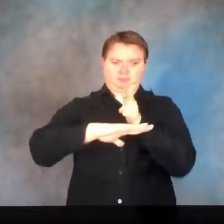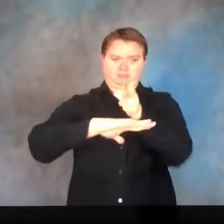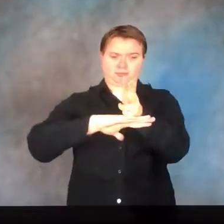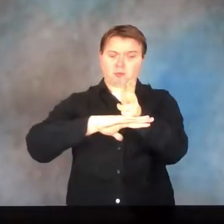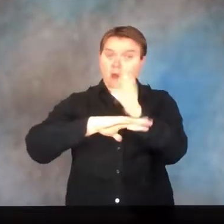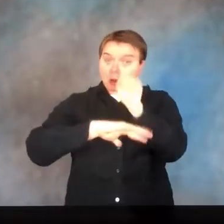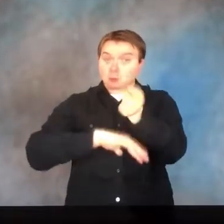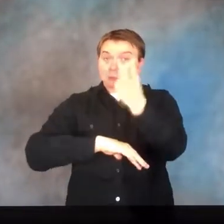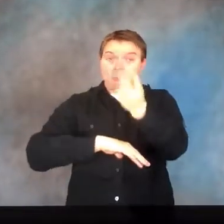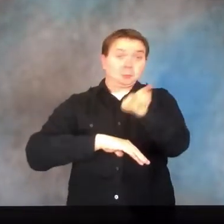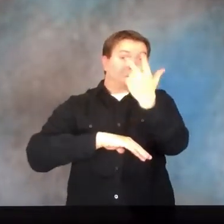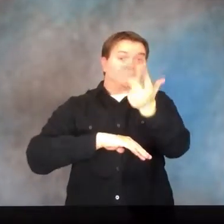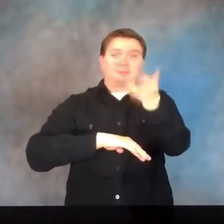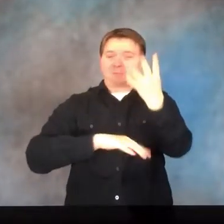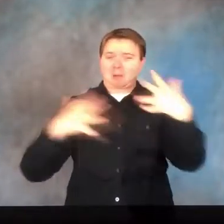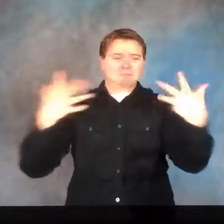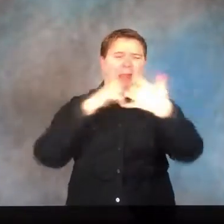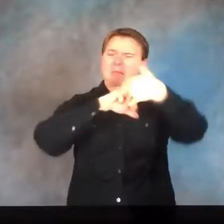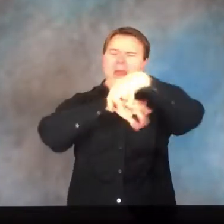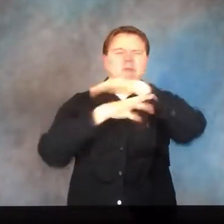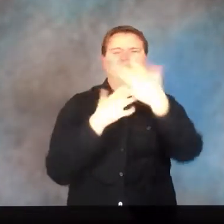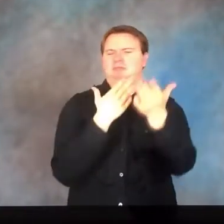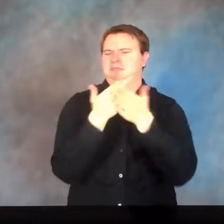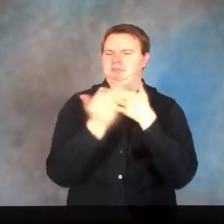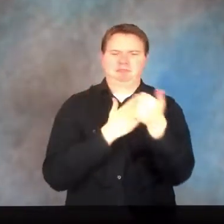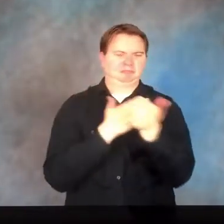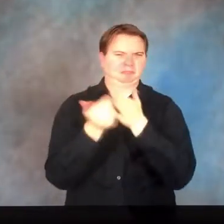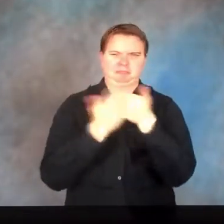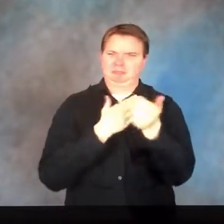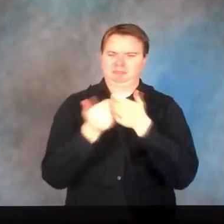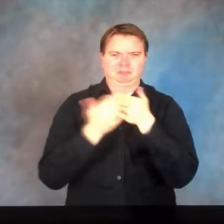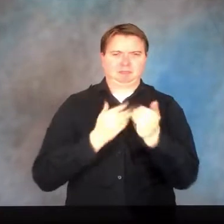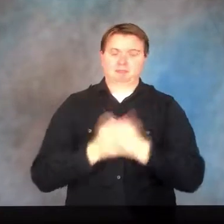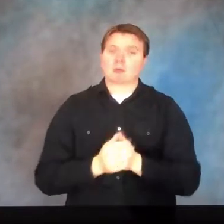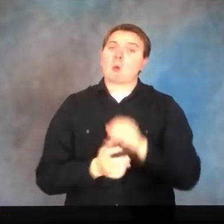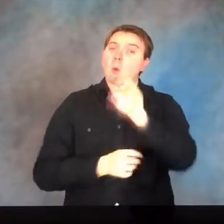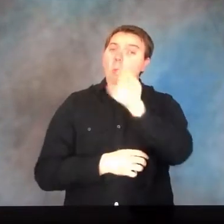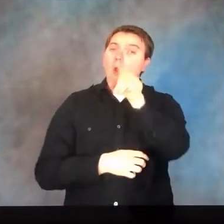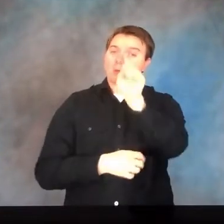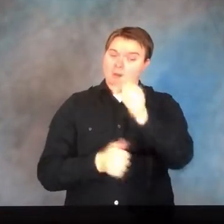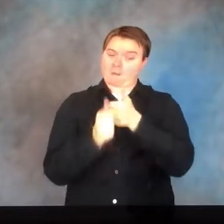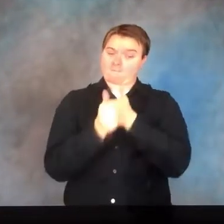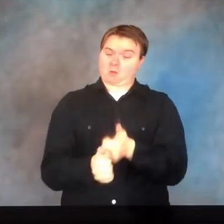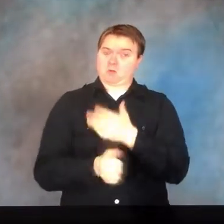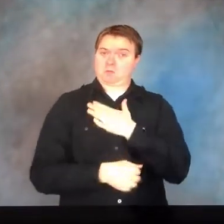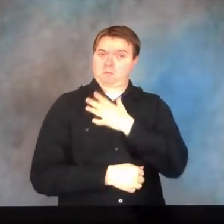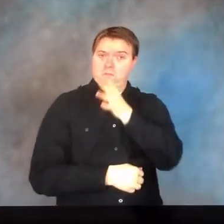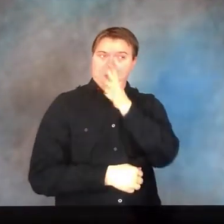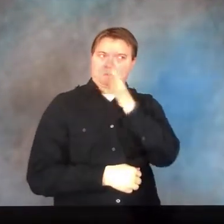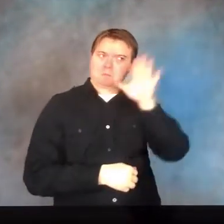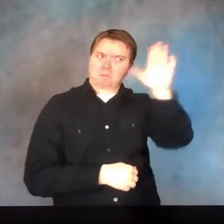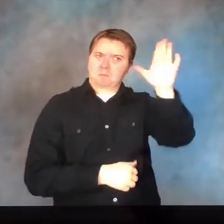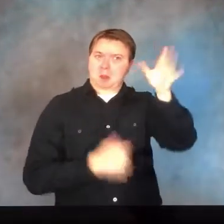obviously it involves a car, and you can involve two or three or four or five cars, it doesn't matter. The cars hit each other and hit a post, it doesn't